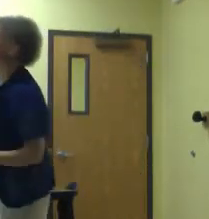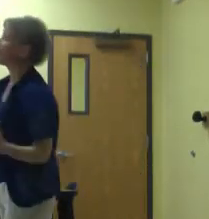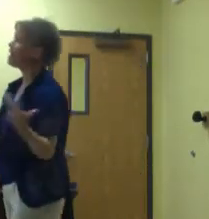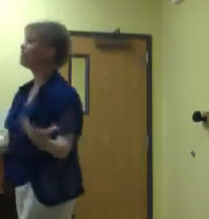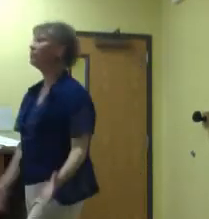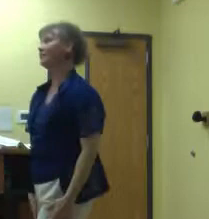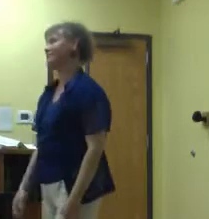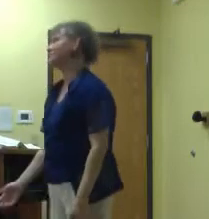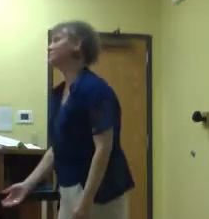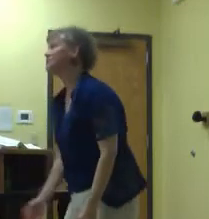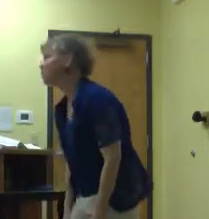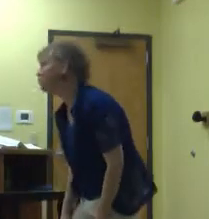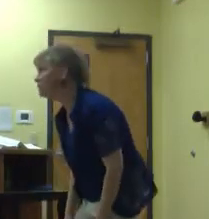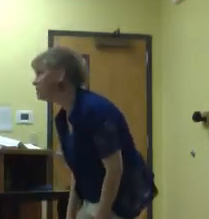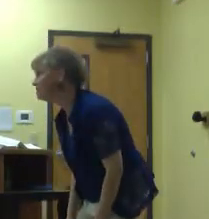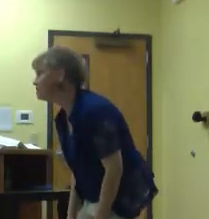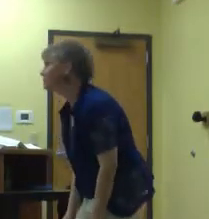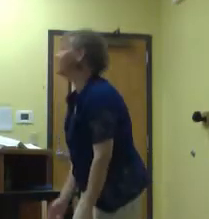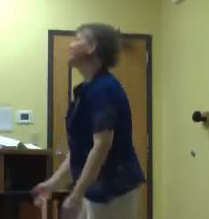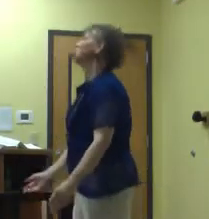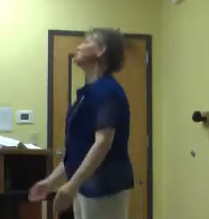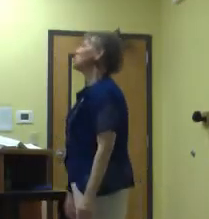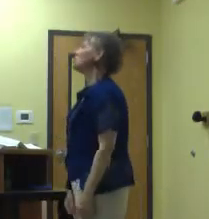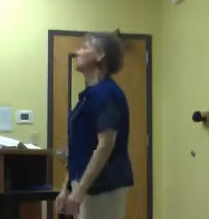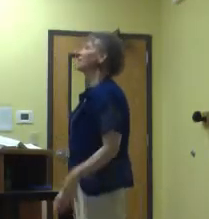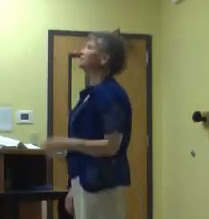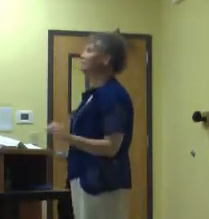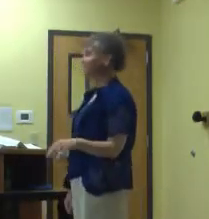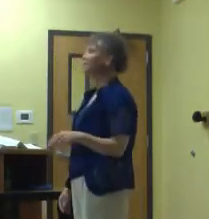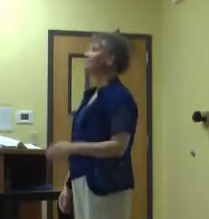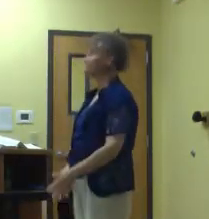I don't want to seem stupid. And so